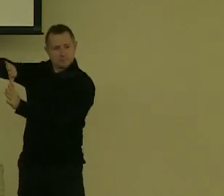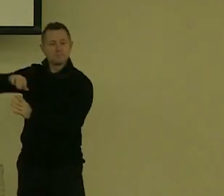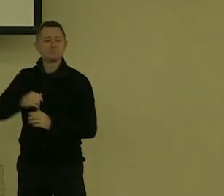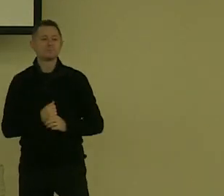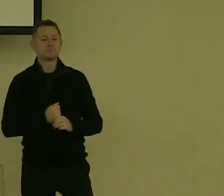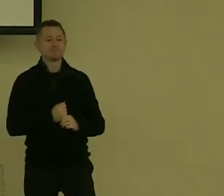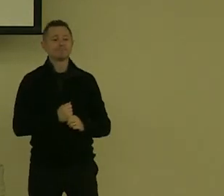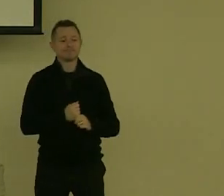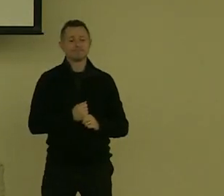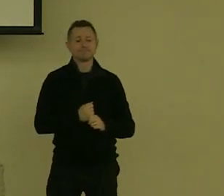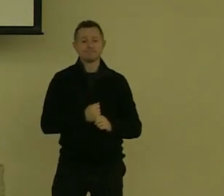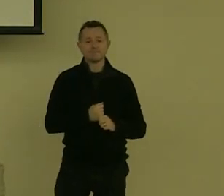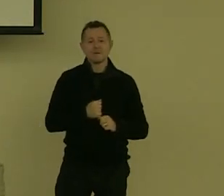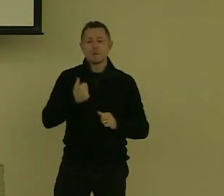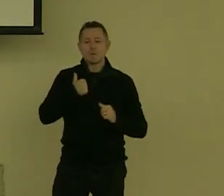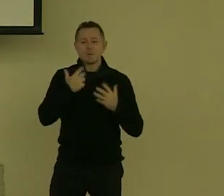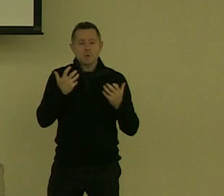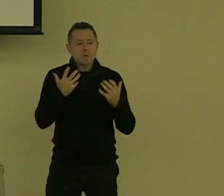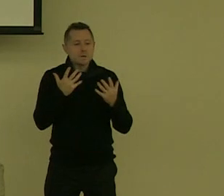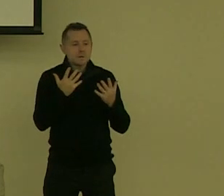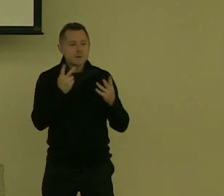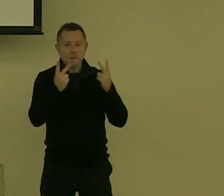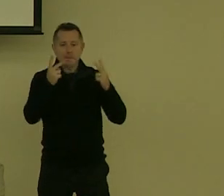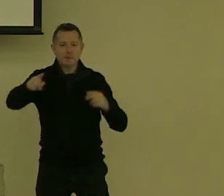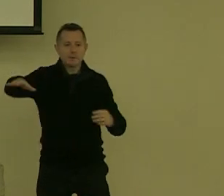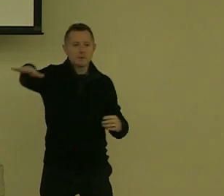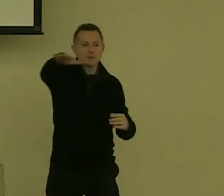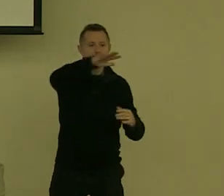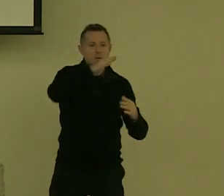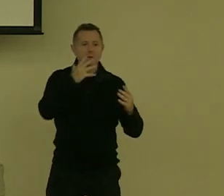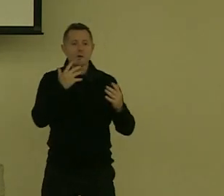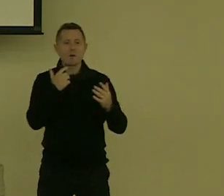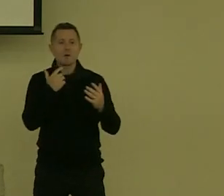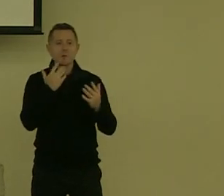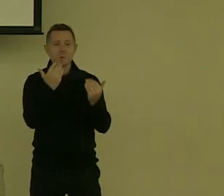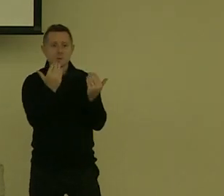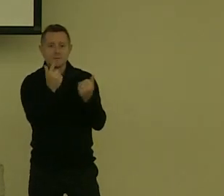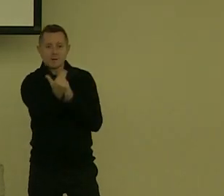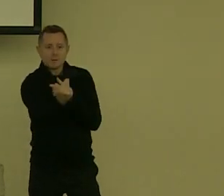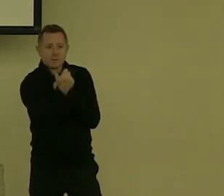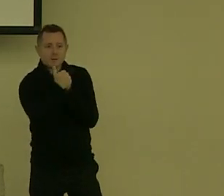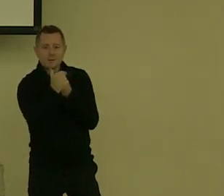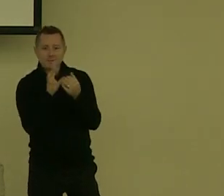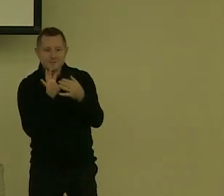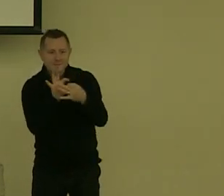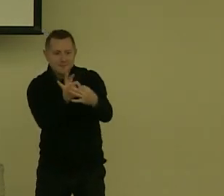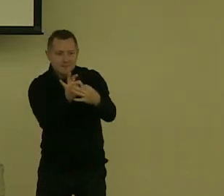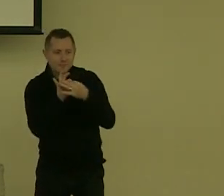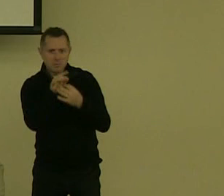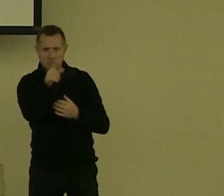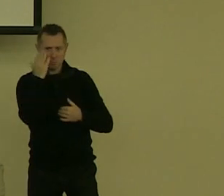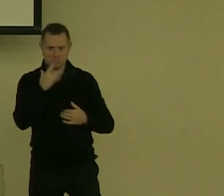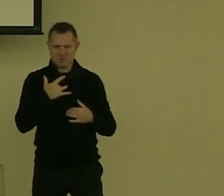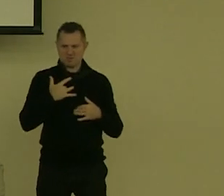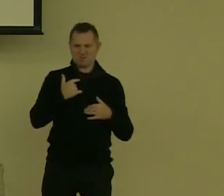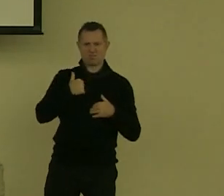it and they will come mentality. Have they come? They have come. I've worked with a number of faculty who are